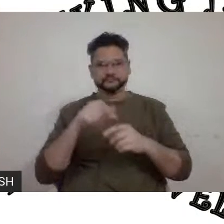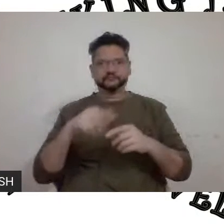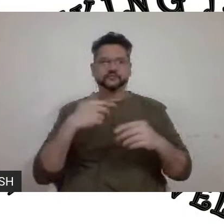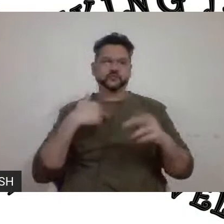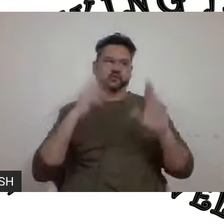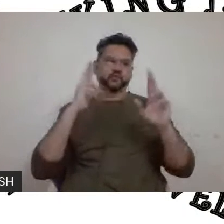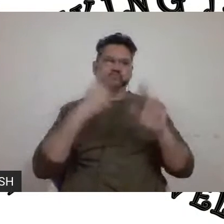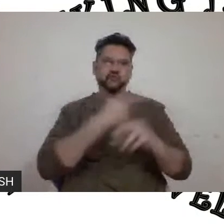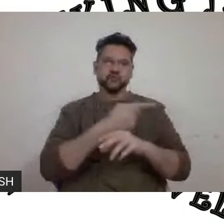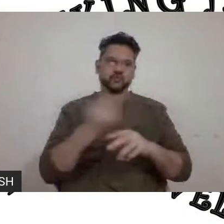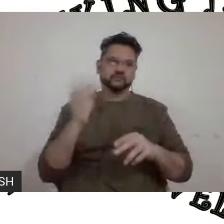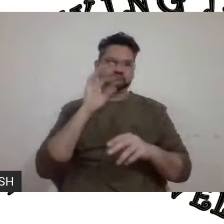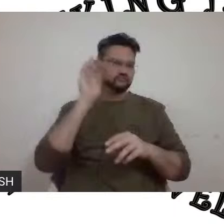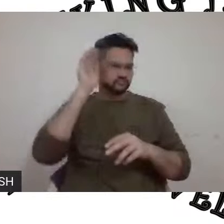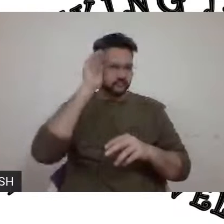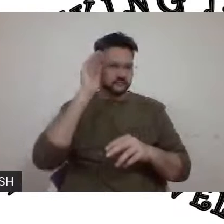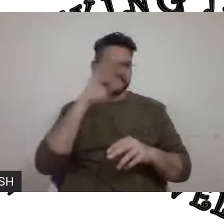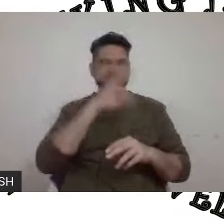lot.